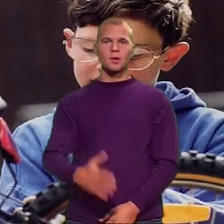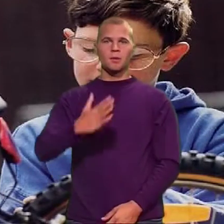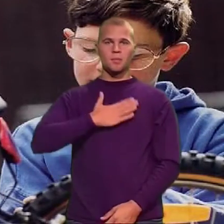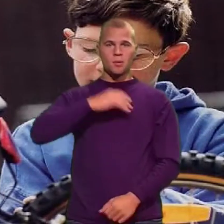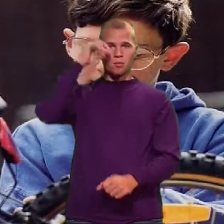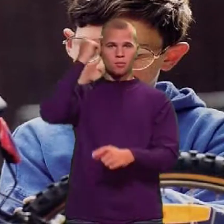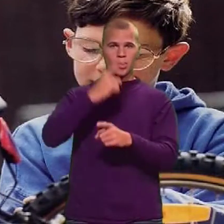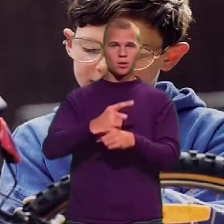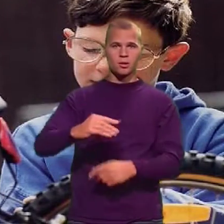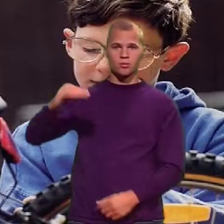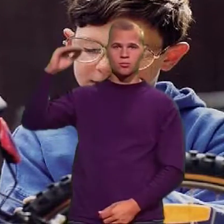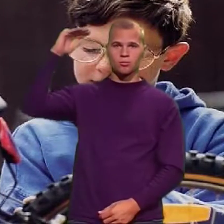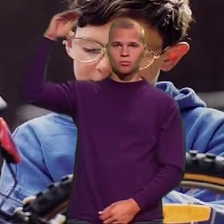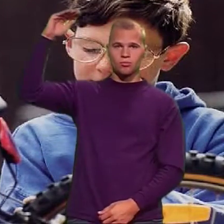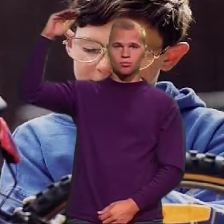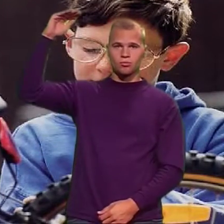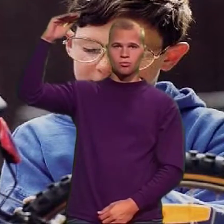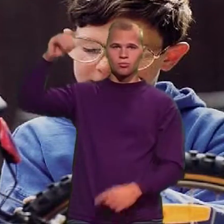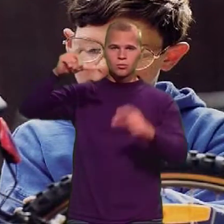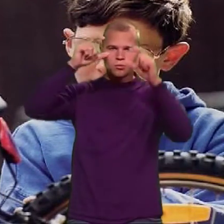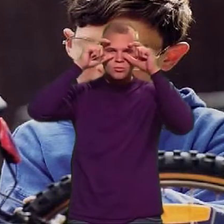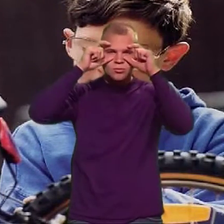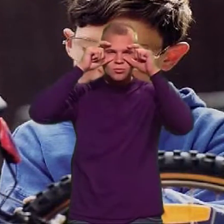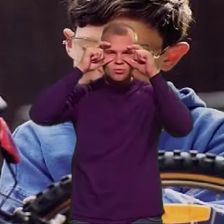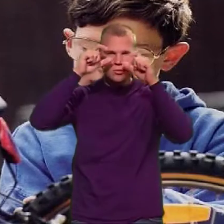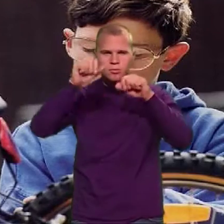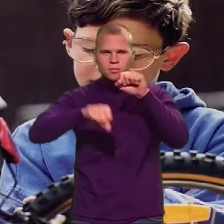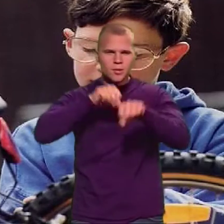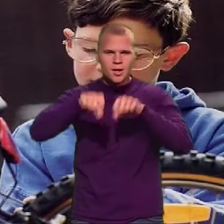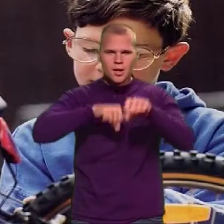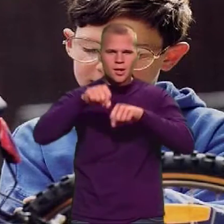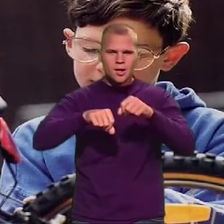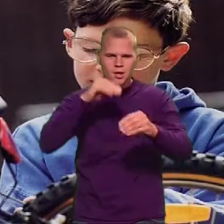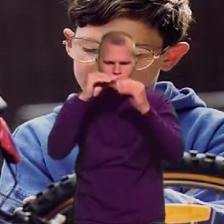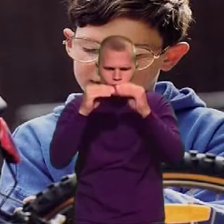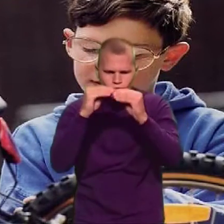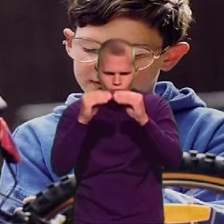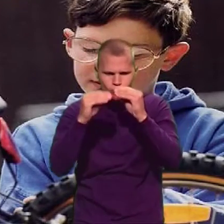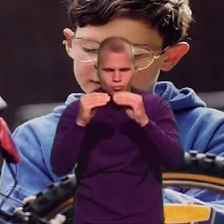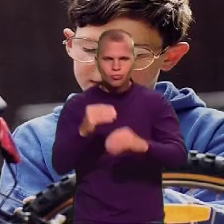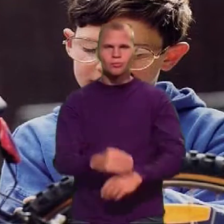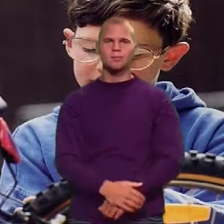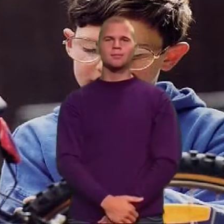My big brother wears his glasses while he fixes his bike.